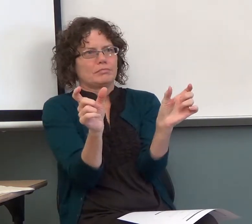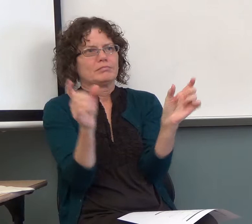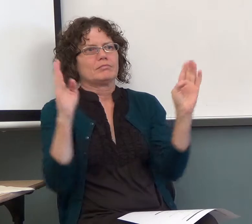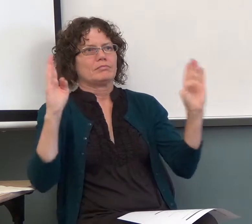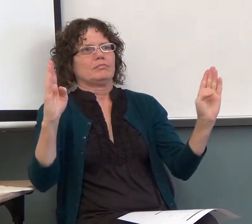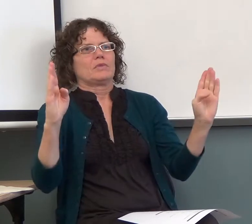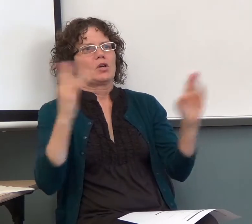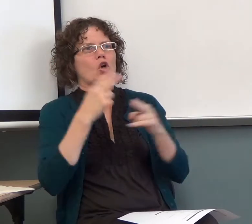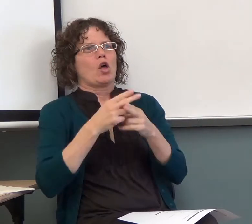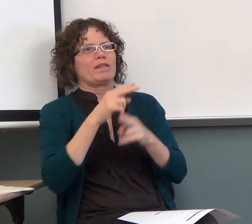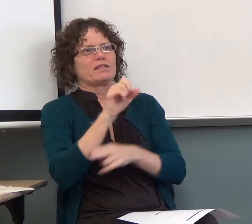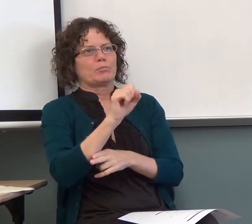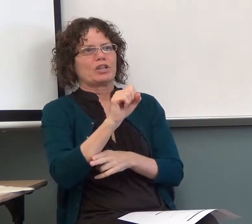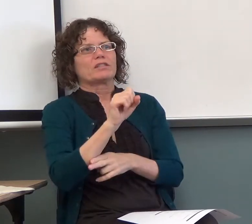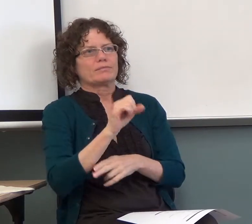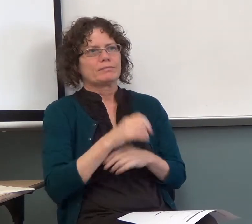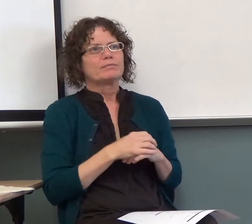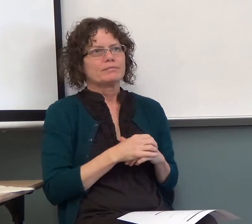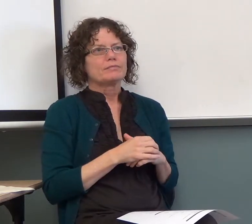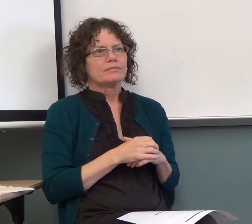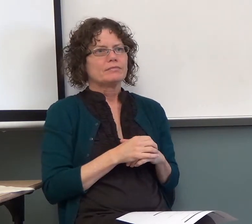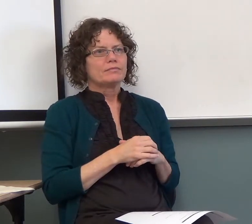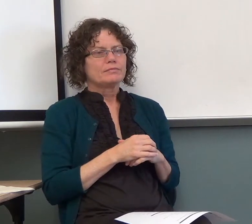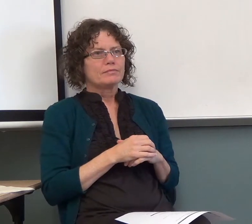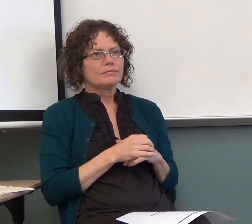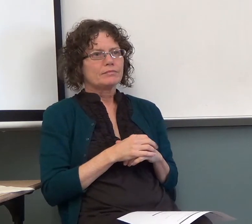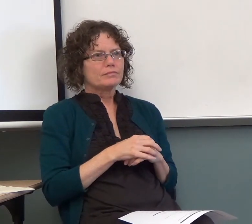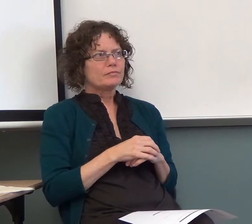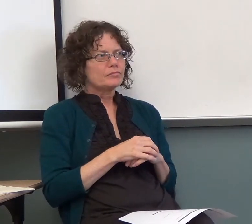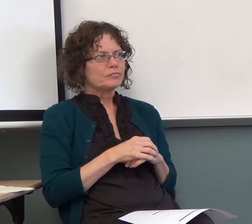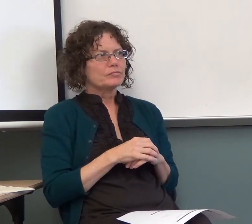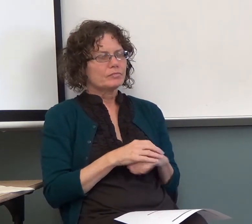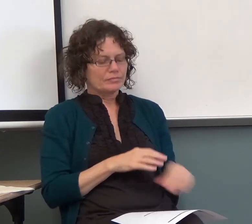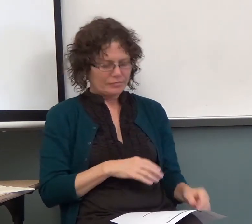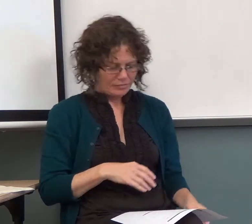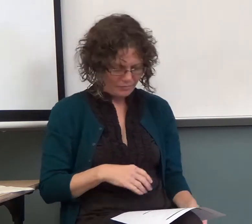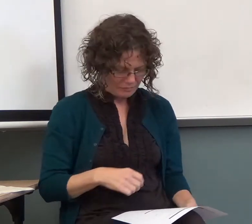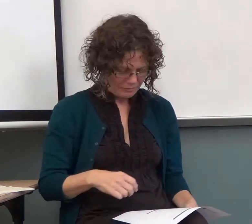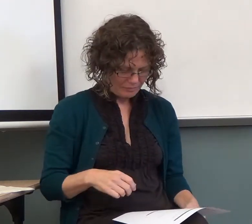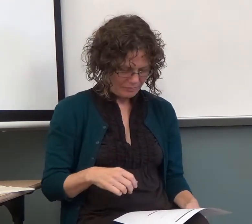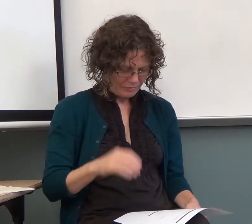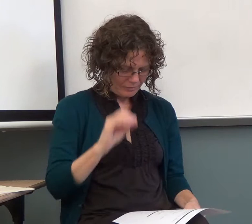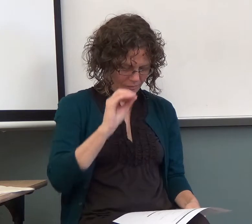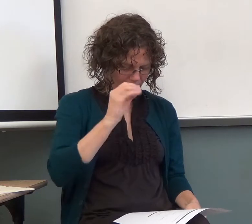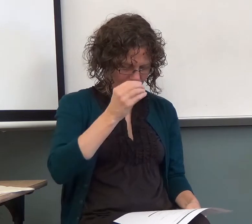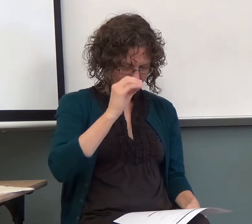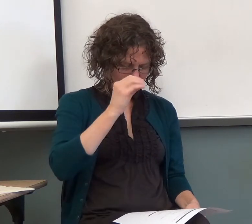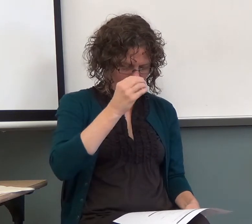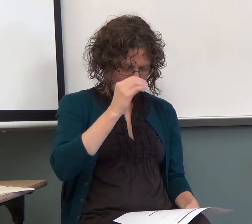what are they separating? The mountains. Right. Starting to get this. Good. Let's try to do number 7